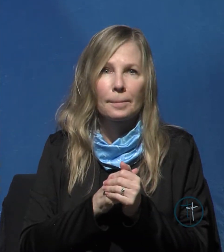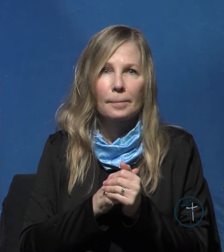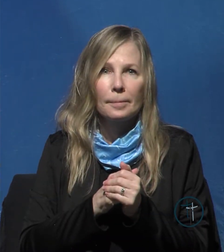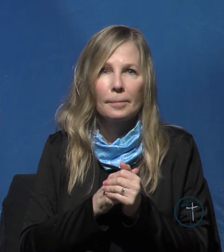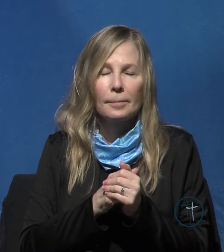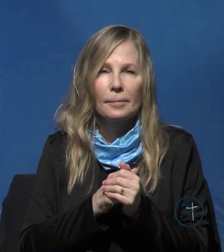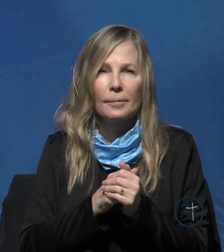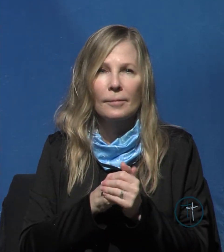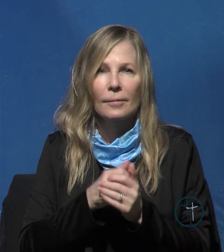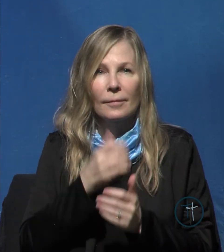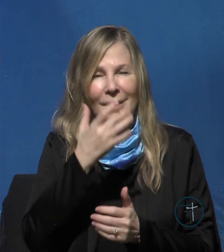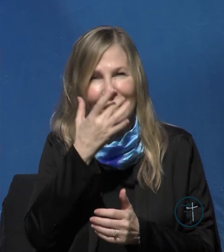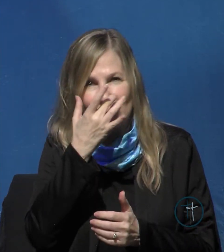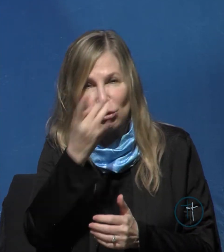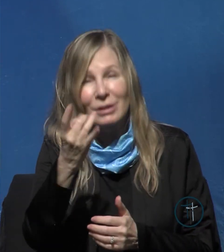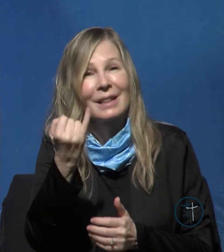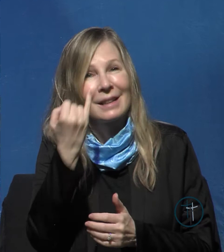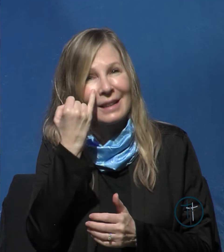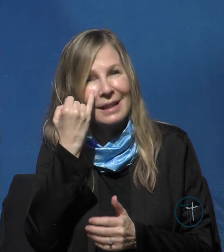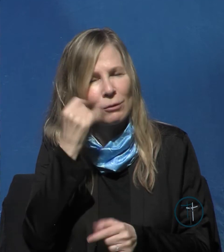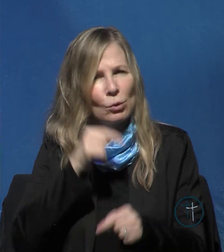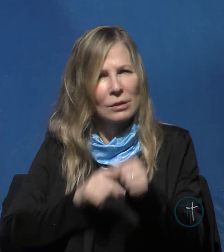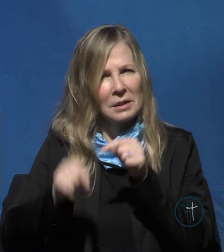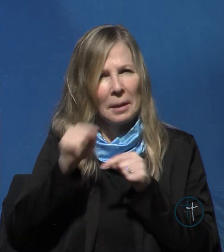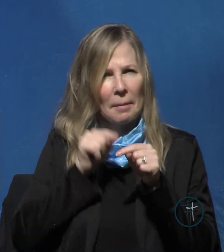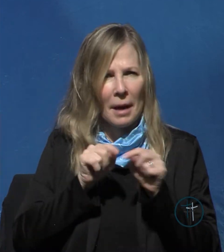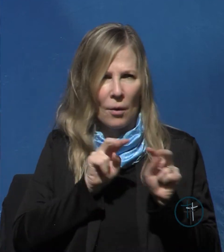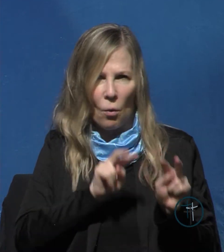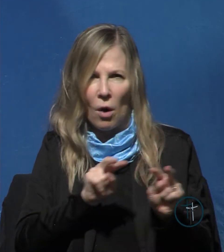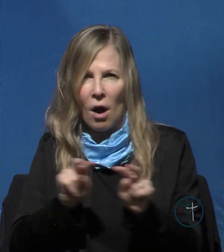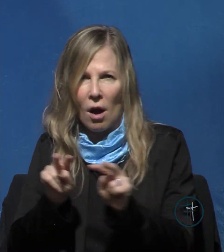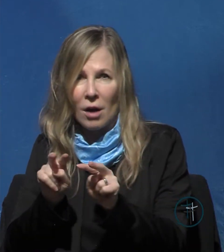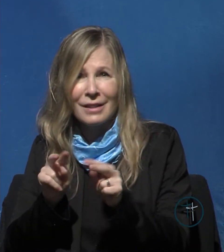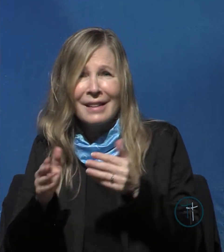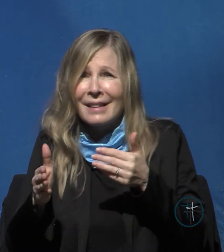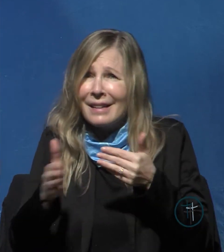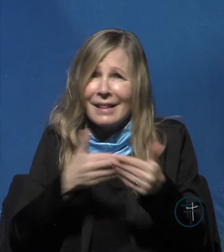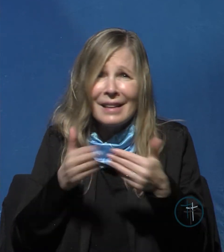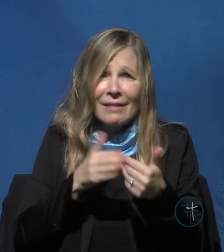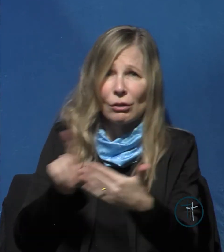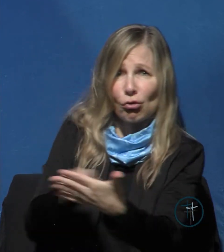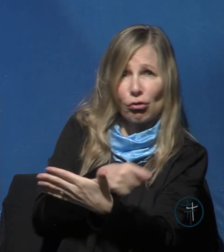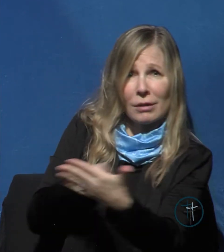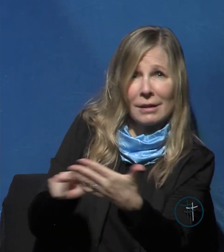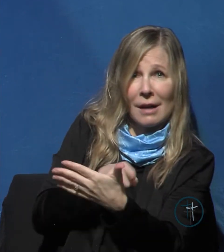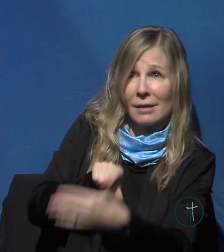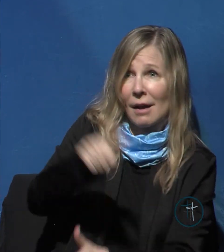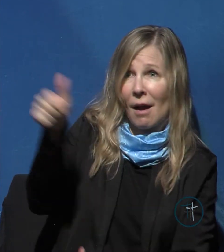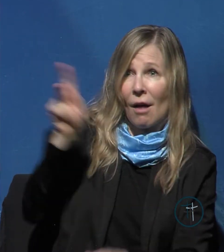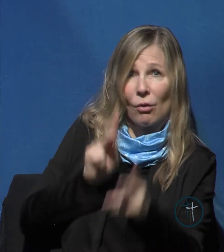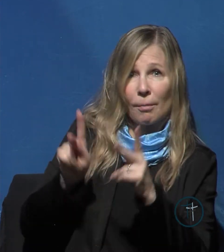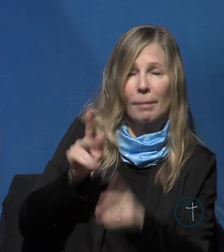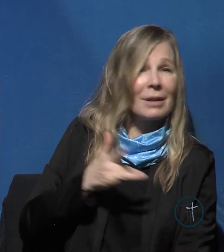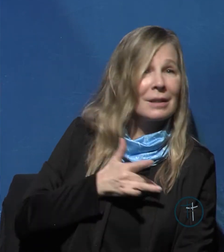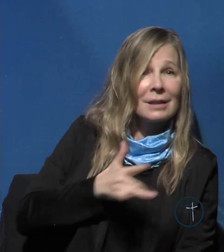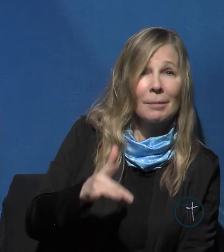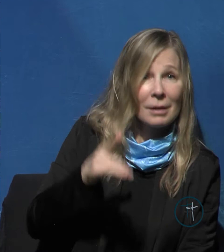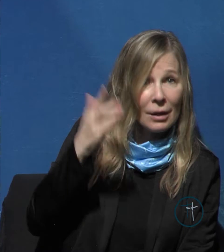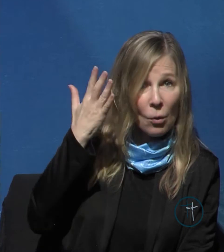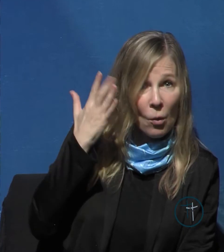It's interesting because when you step back and watch and you see even the criticism of other people, it's generally out of jealousy or